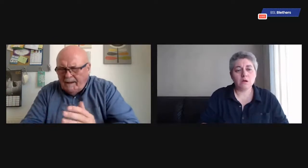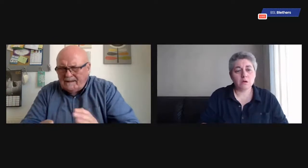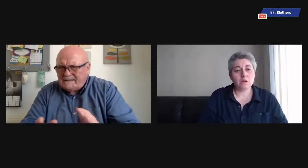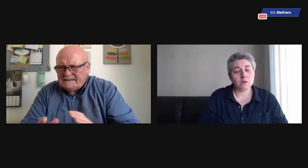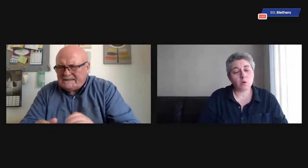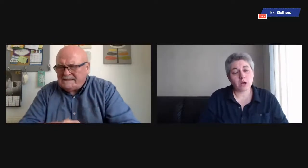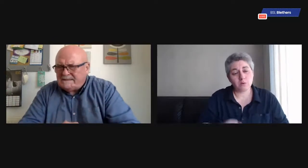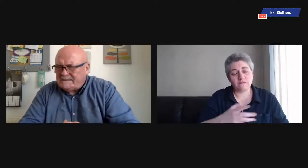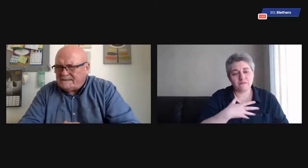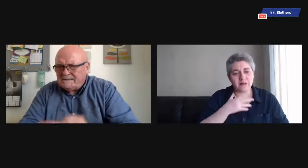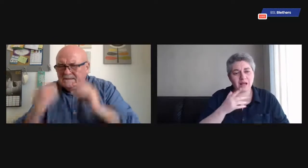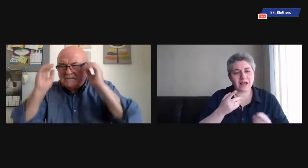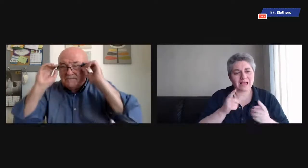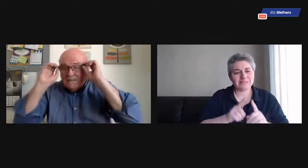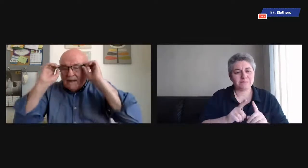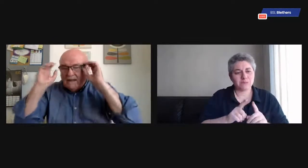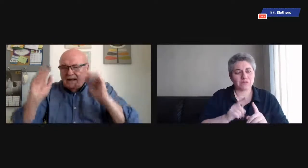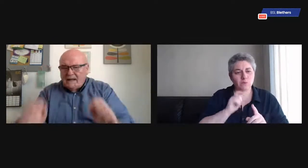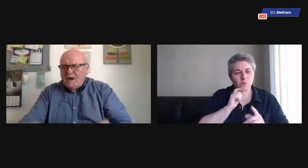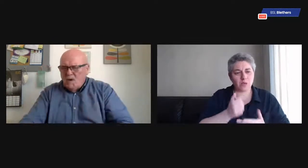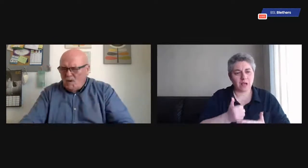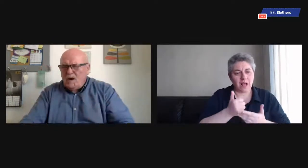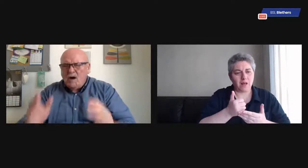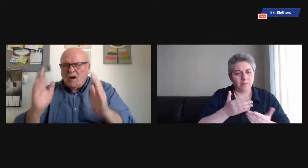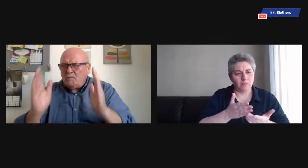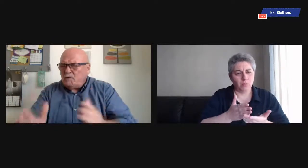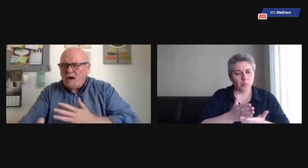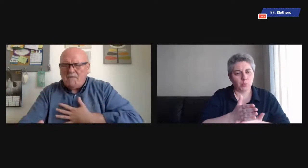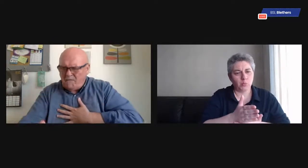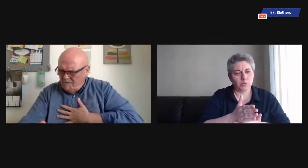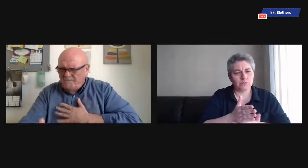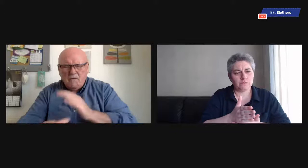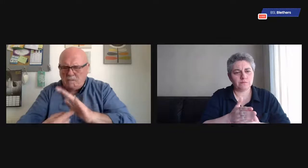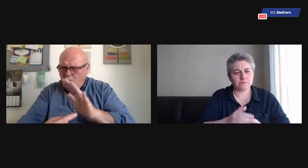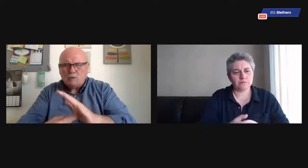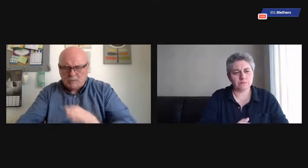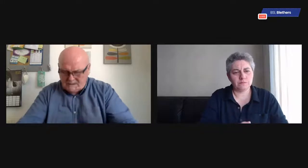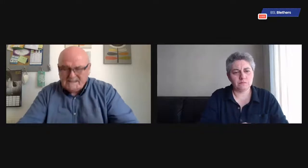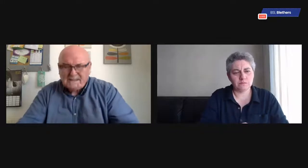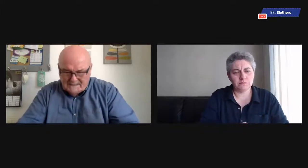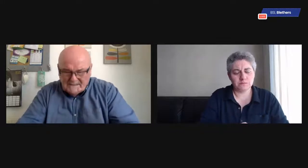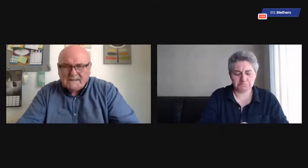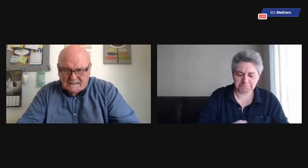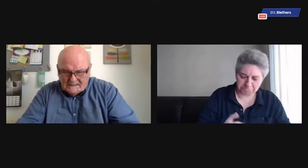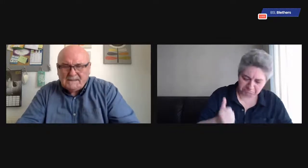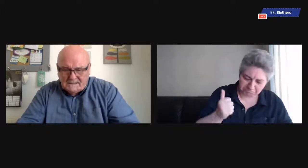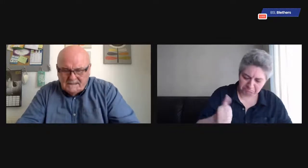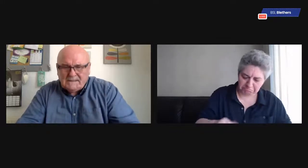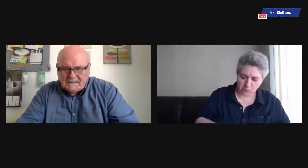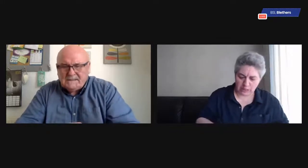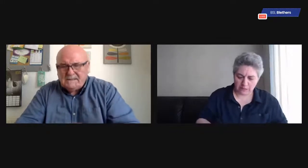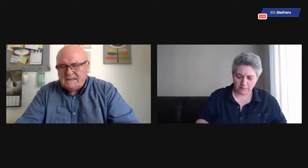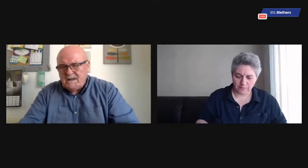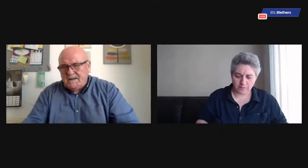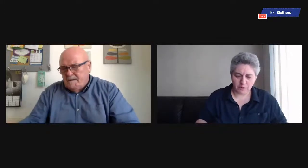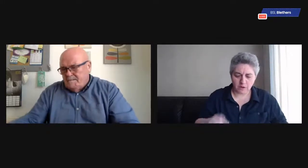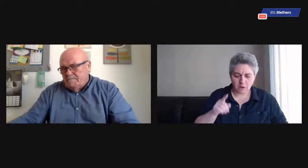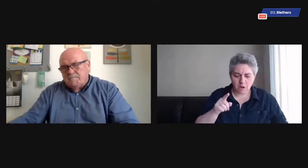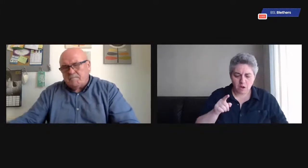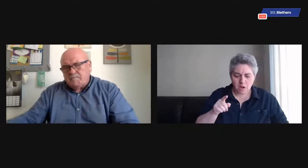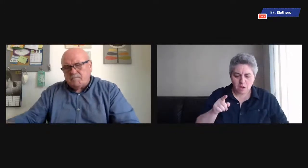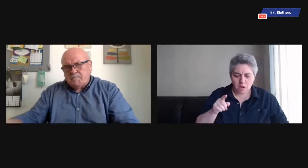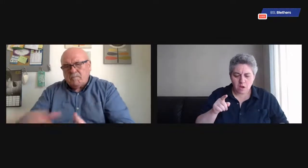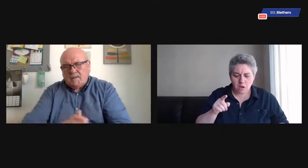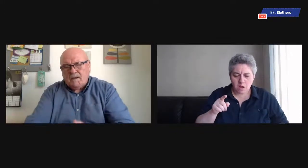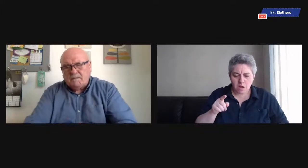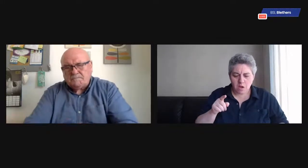and a technique that's used by the defence. But going back to the deaf person, it's essentially have